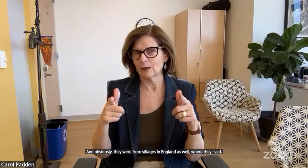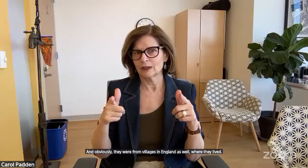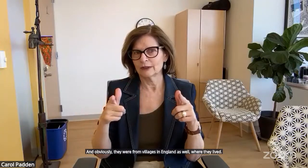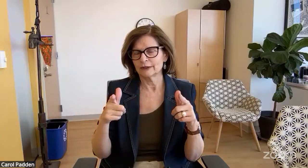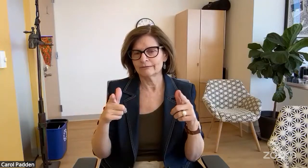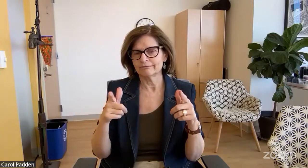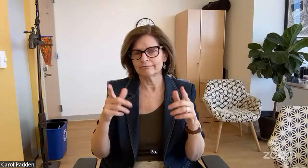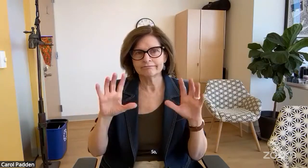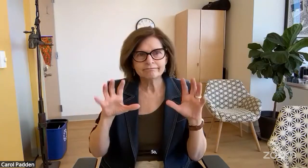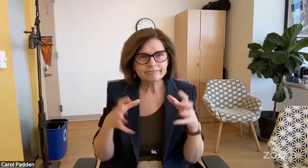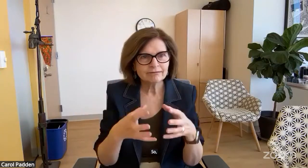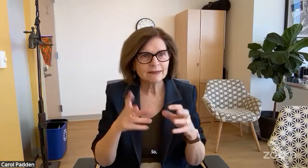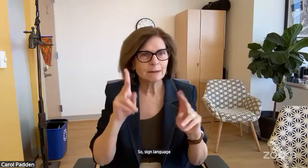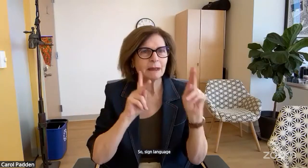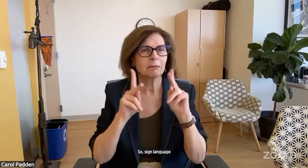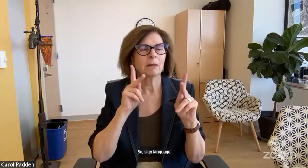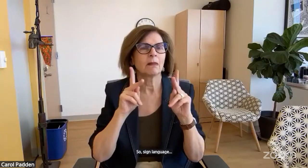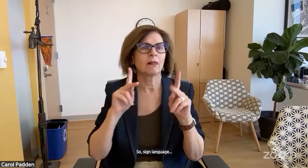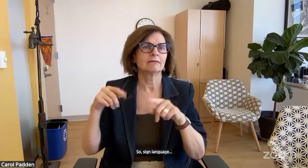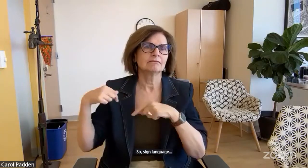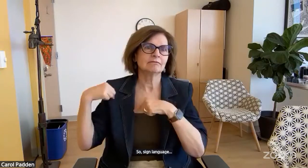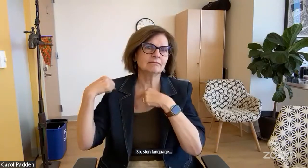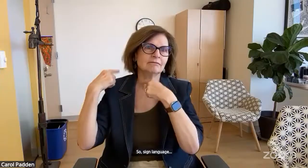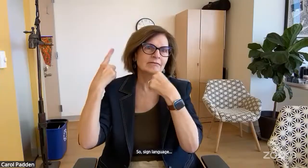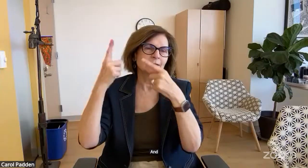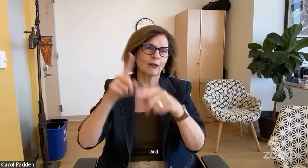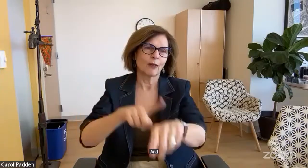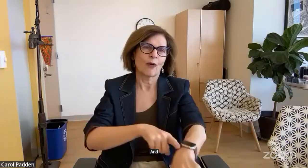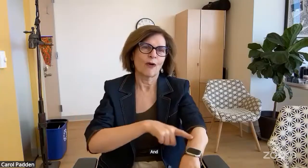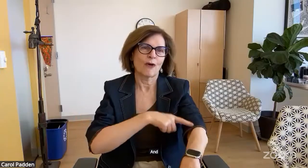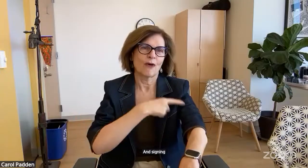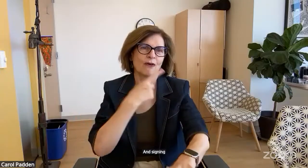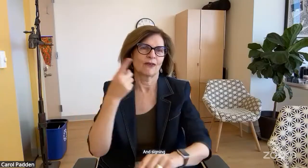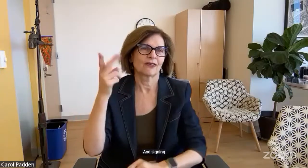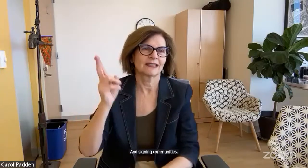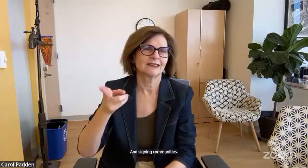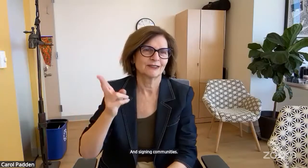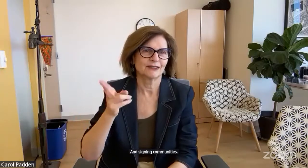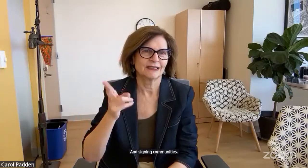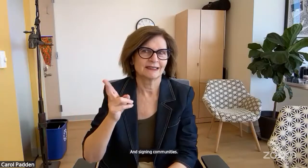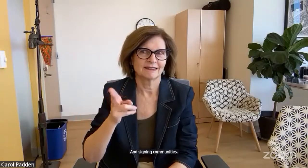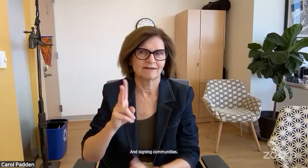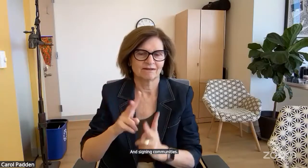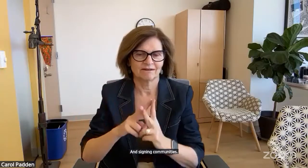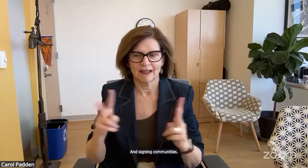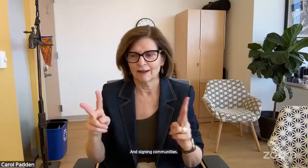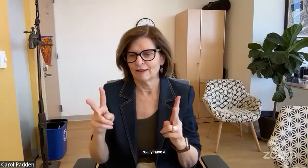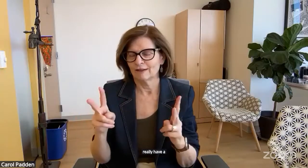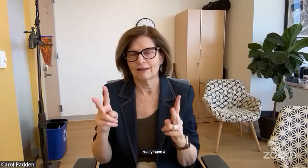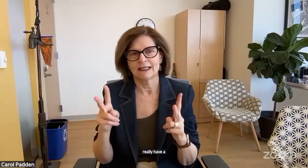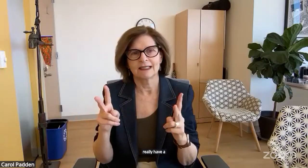So sign language and signing communities really have a long